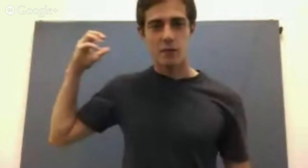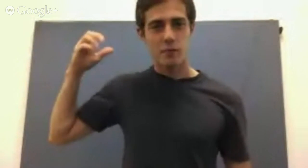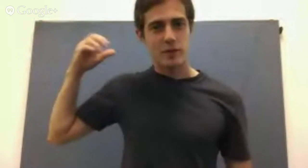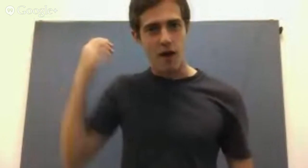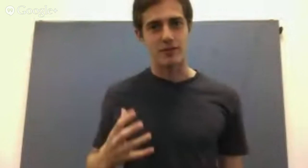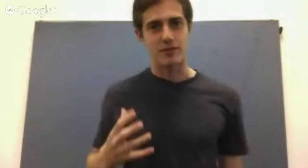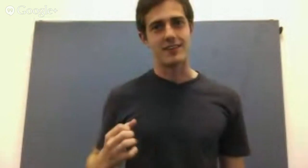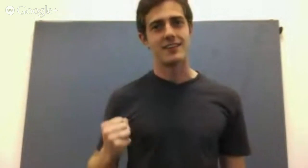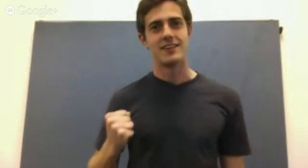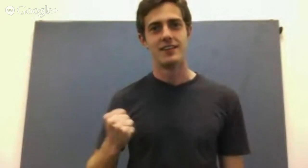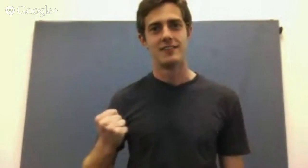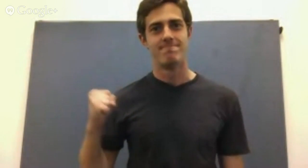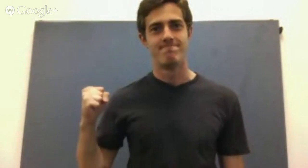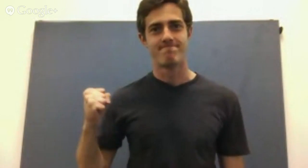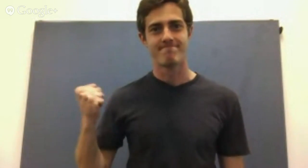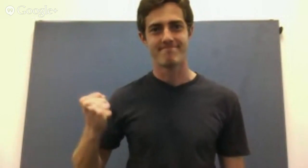be owned.